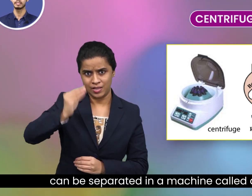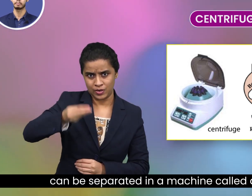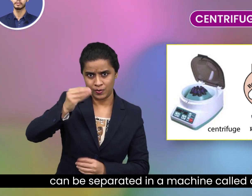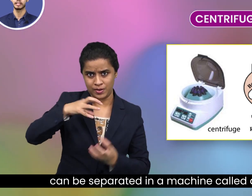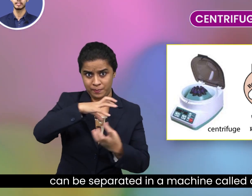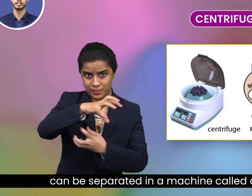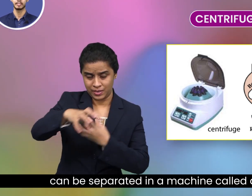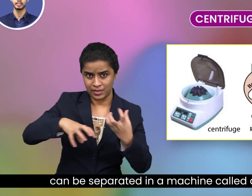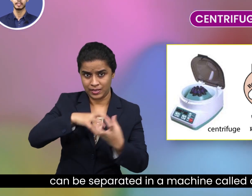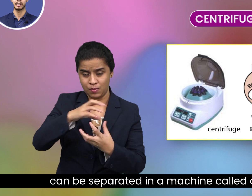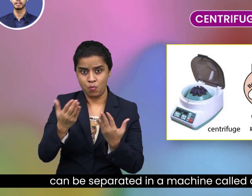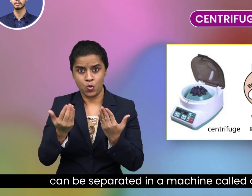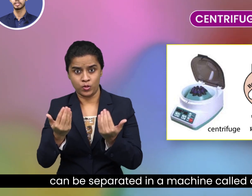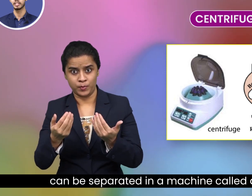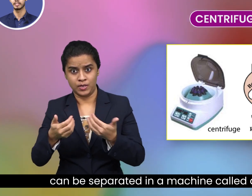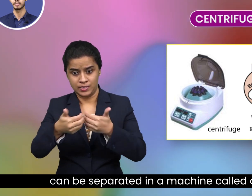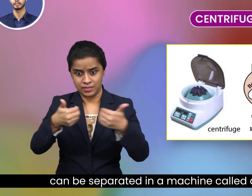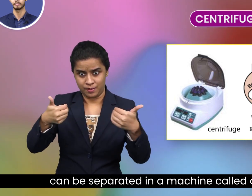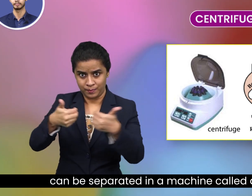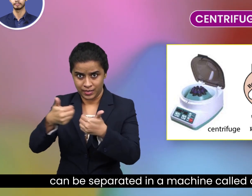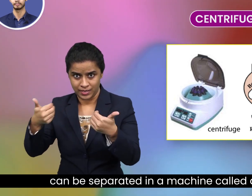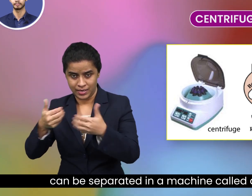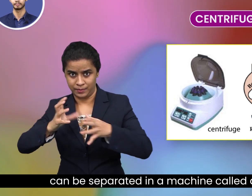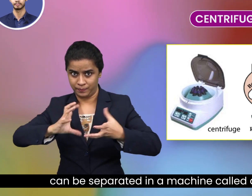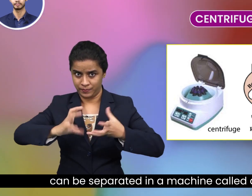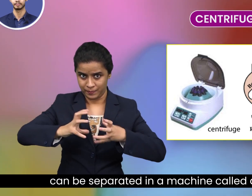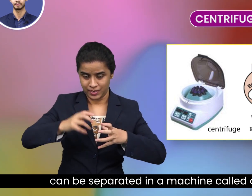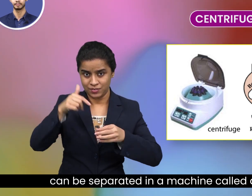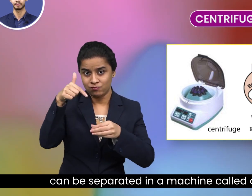can be separated in a machine